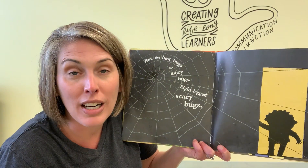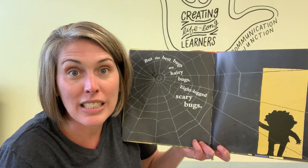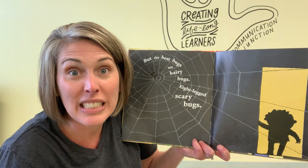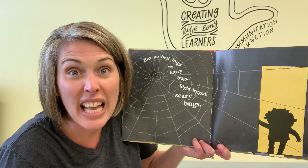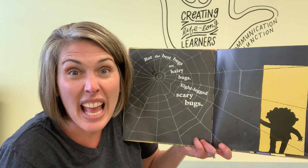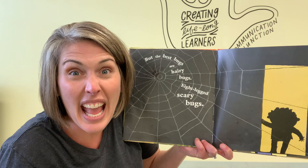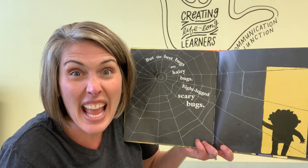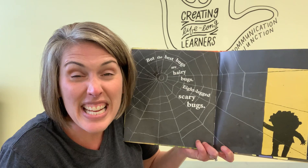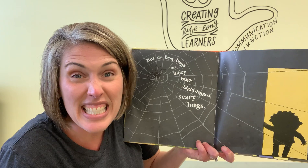bugs.